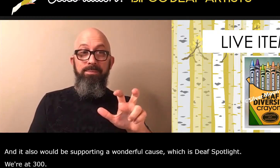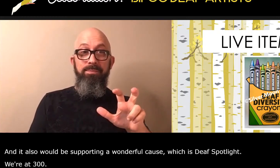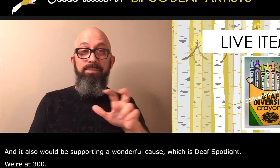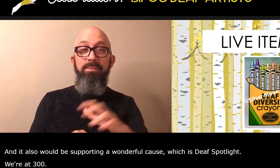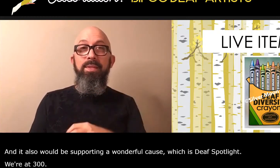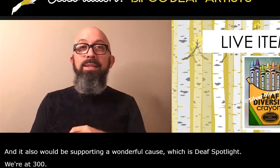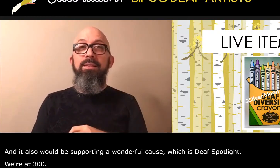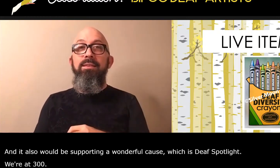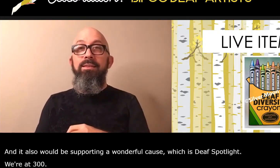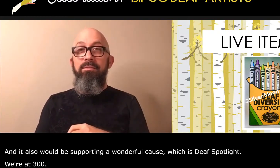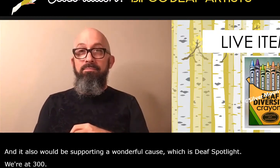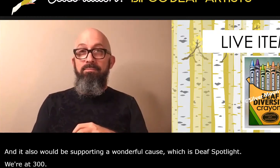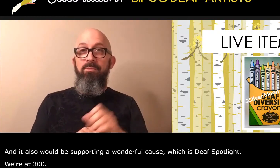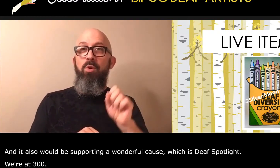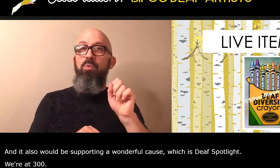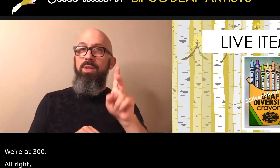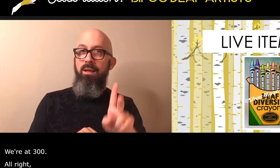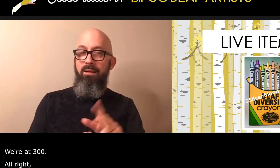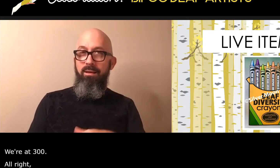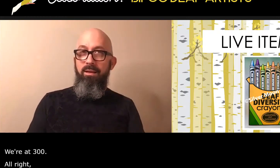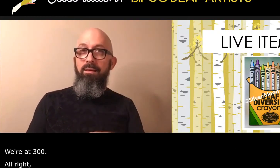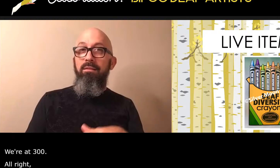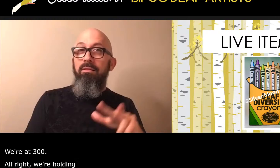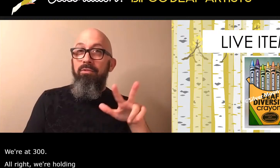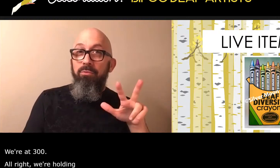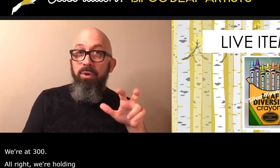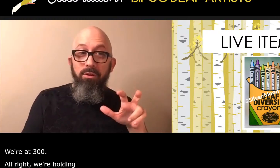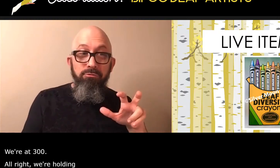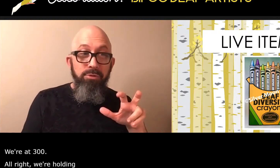All right, we're holding at 300.